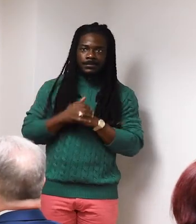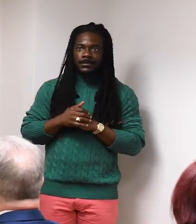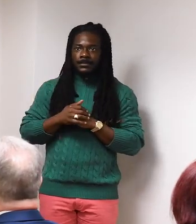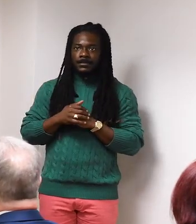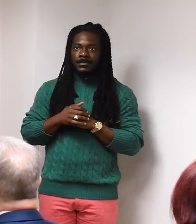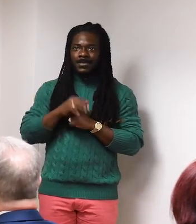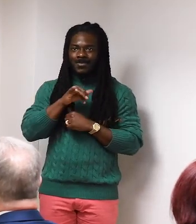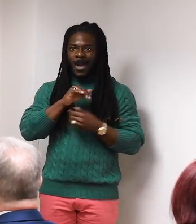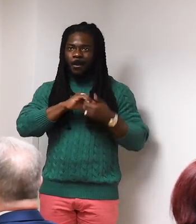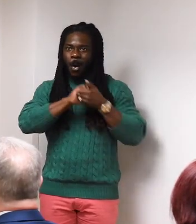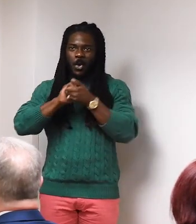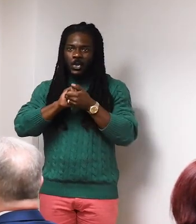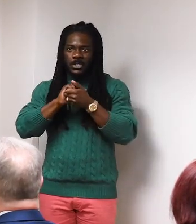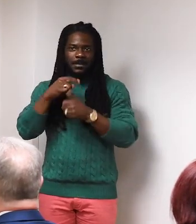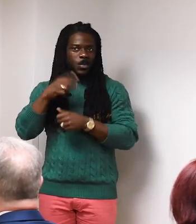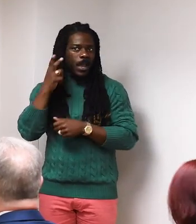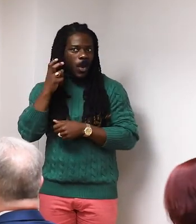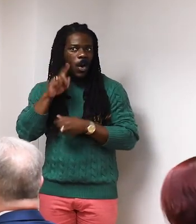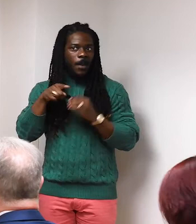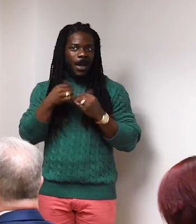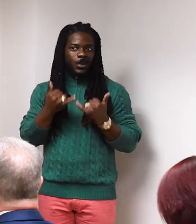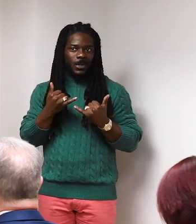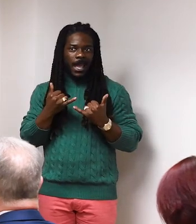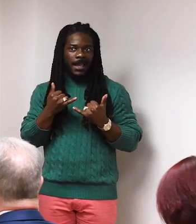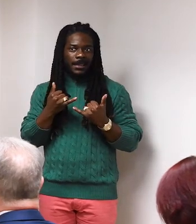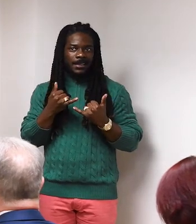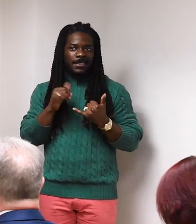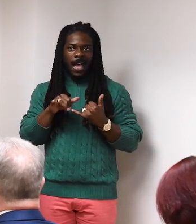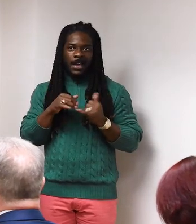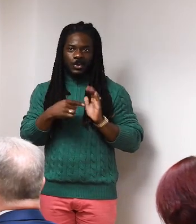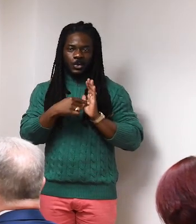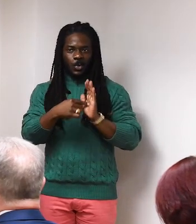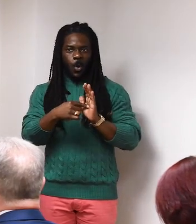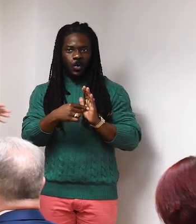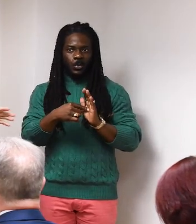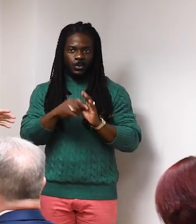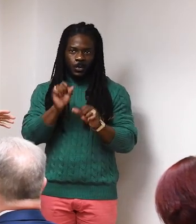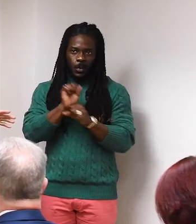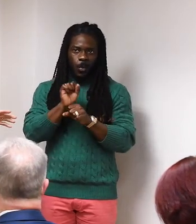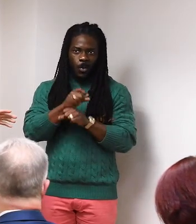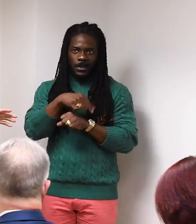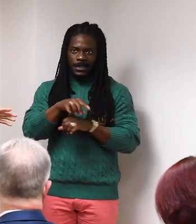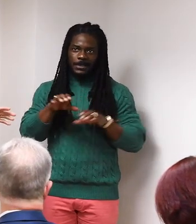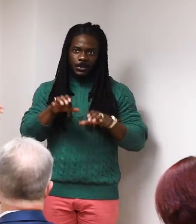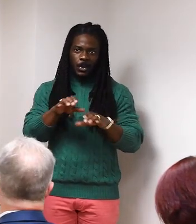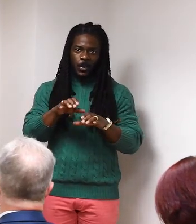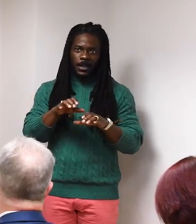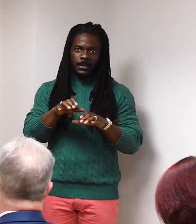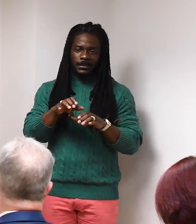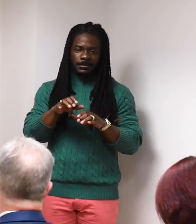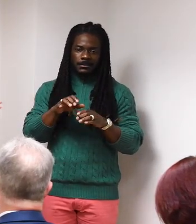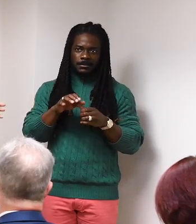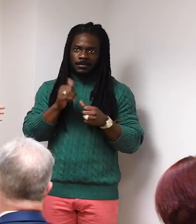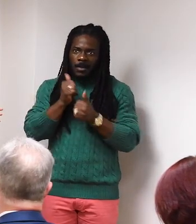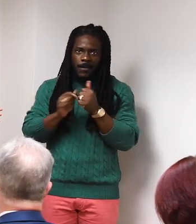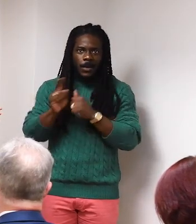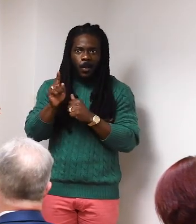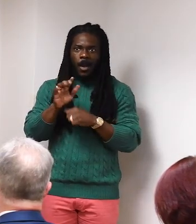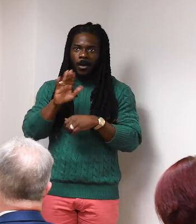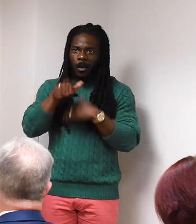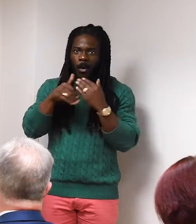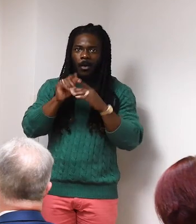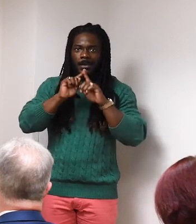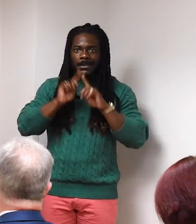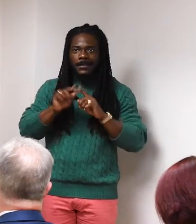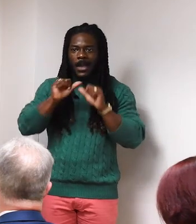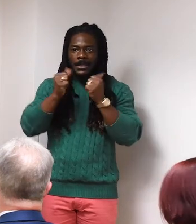the partnership you're hearing about today is just representative of work that he's doing across every arena, all agencies, to